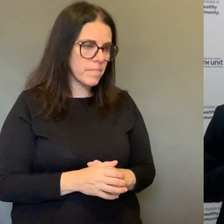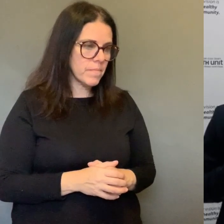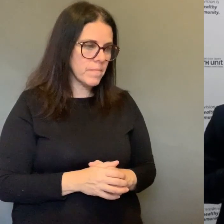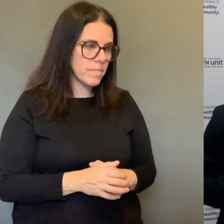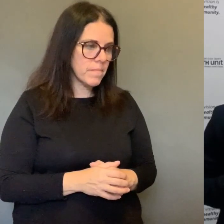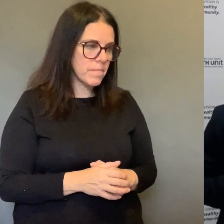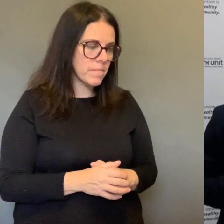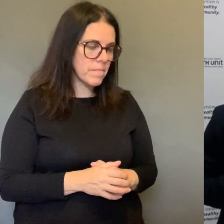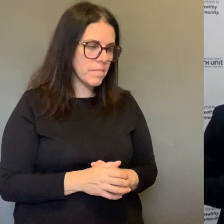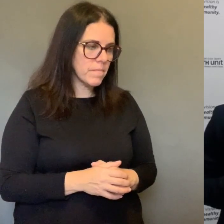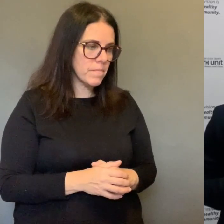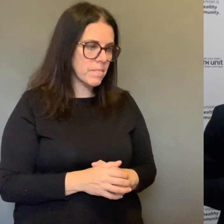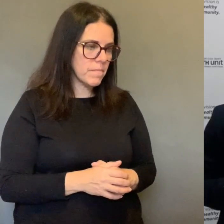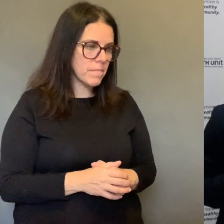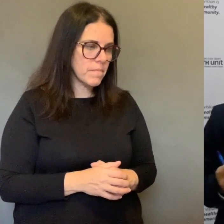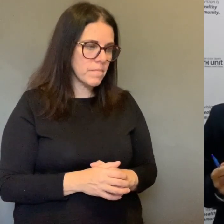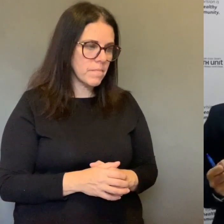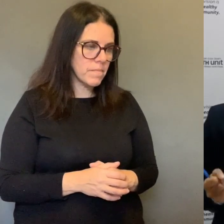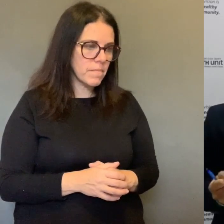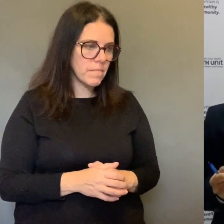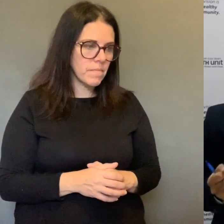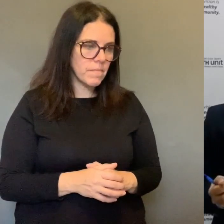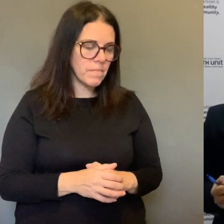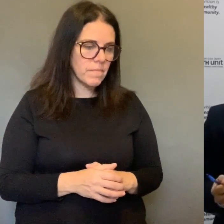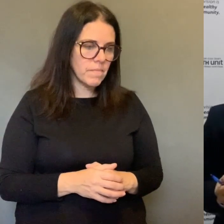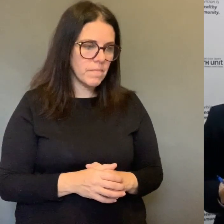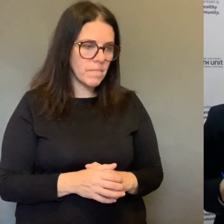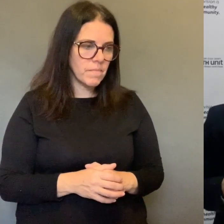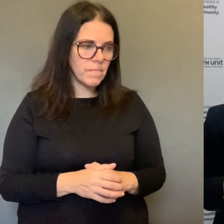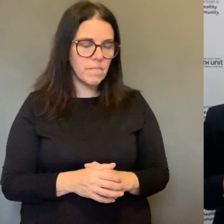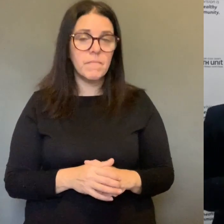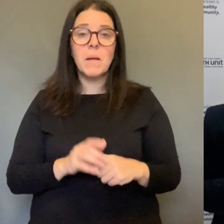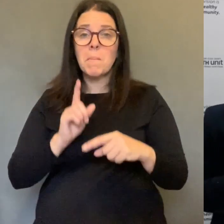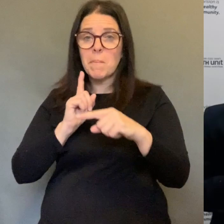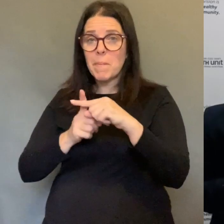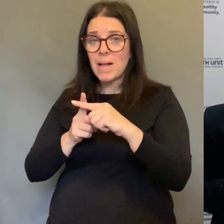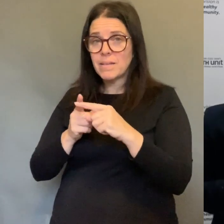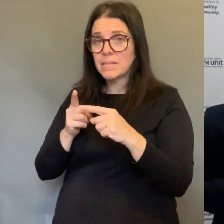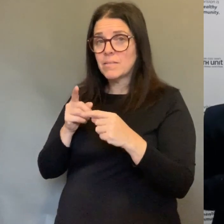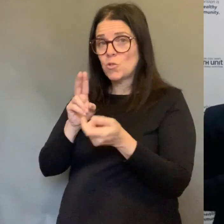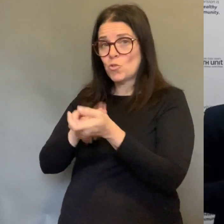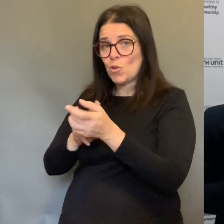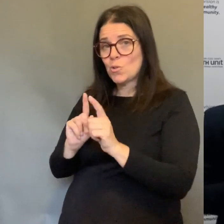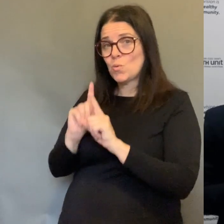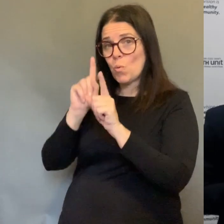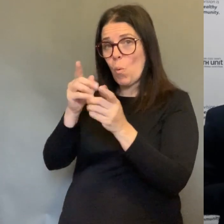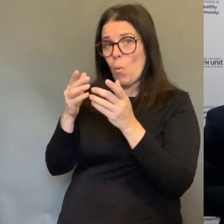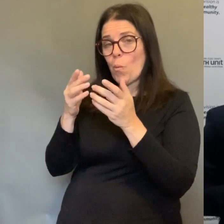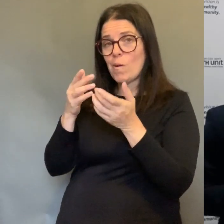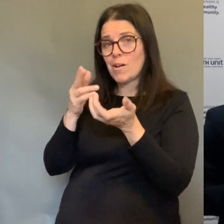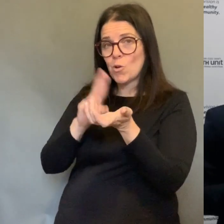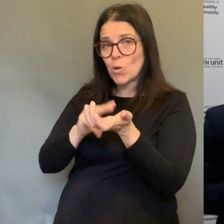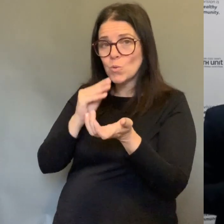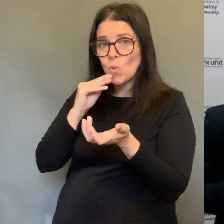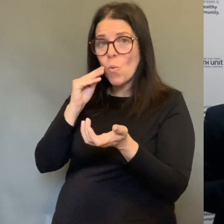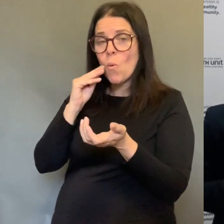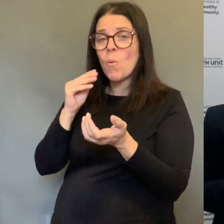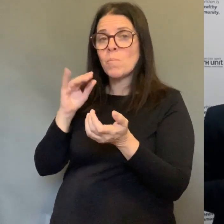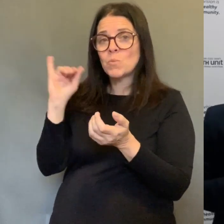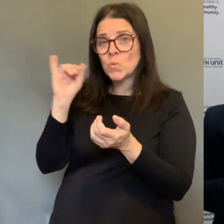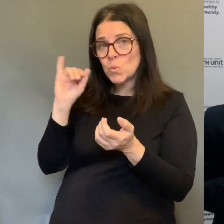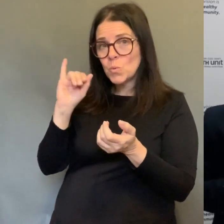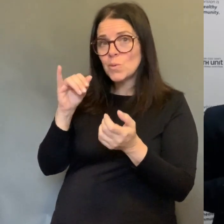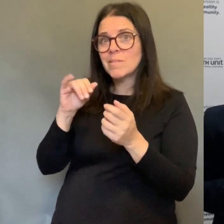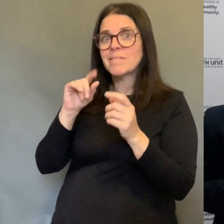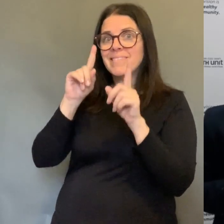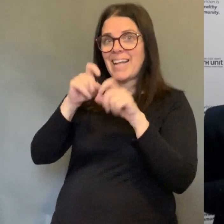and we are working with some of our community partners as well to not only go to these long-term care homes and retirement homes,